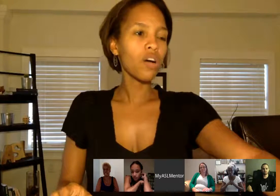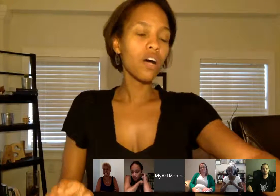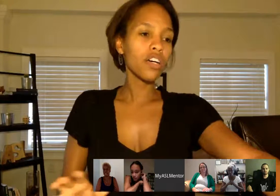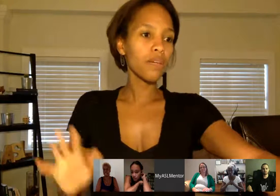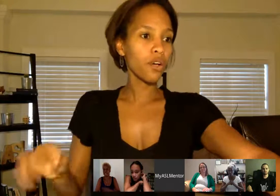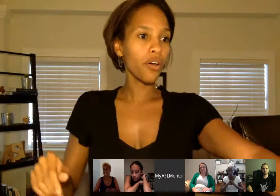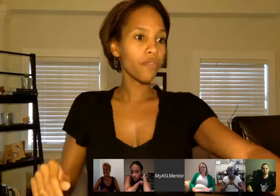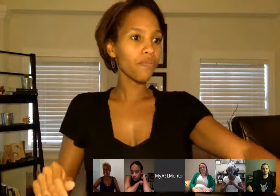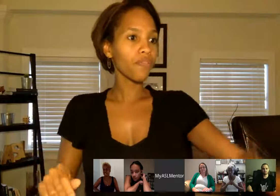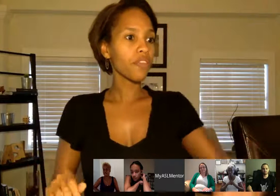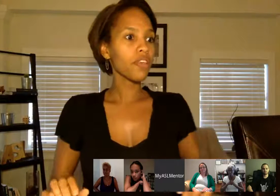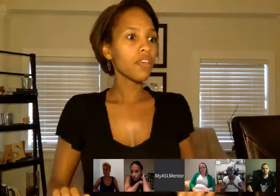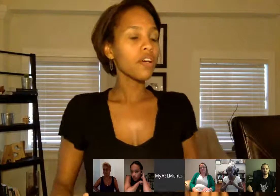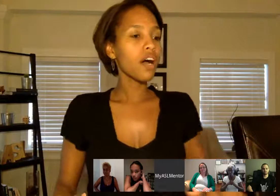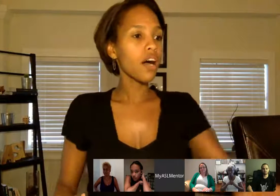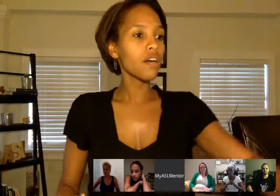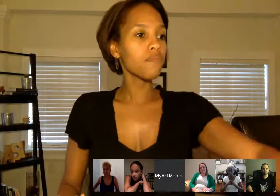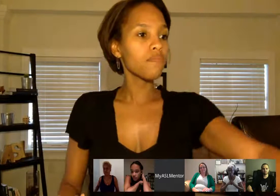Well, I'll keep going.